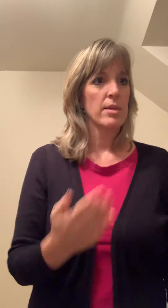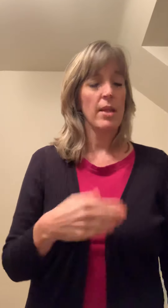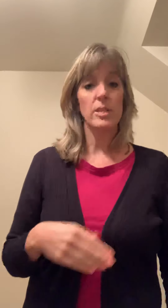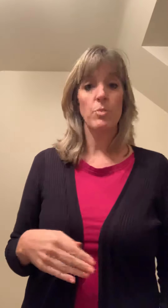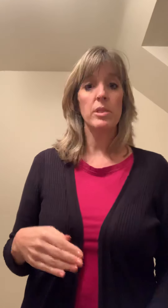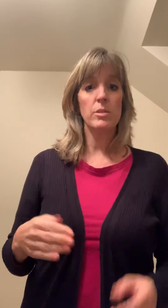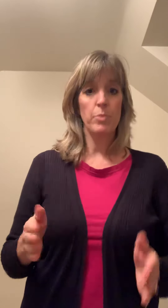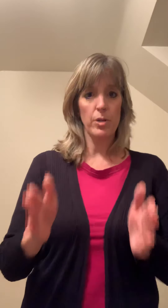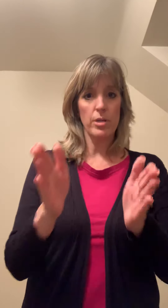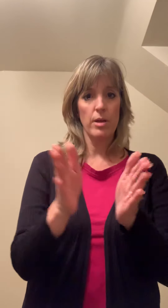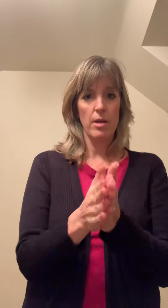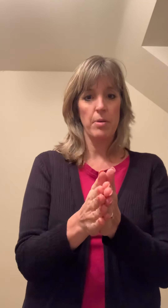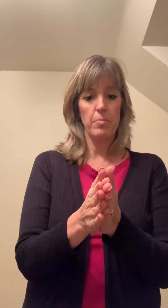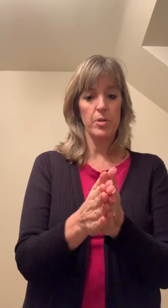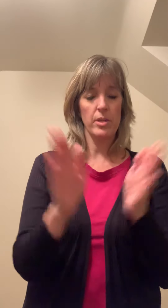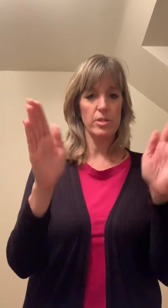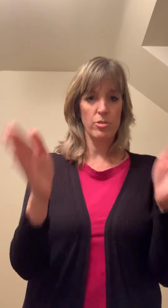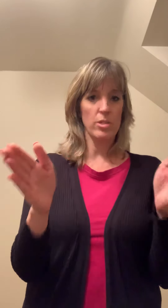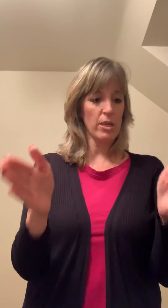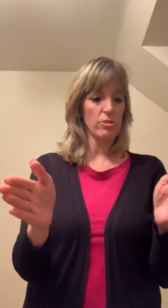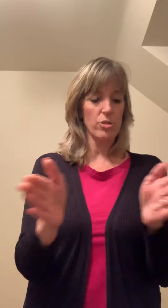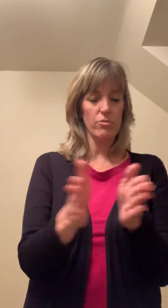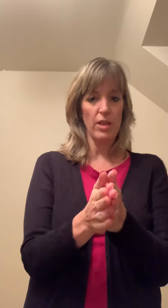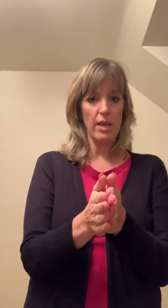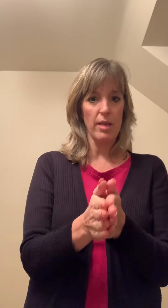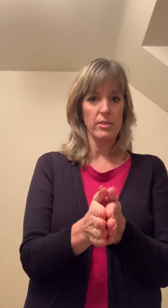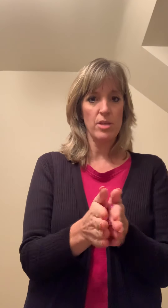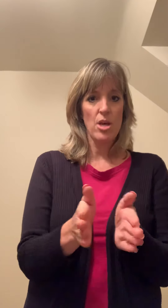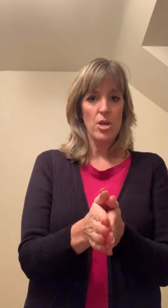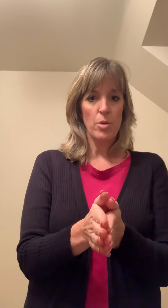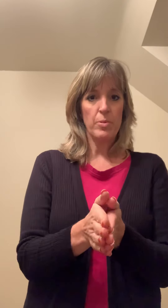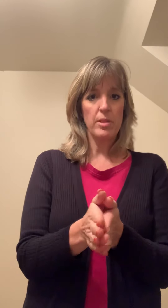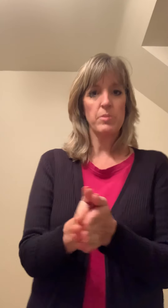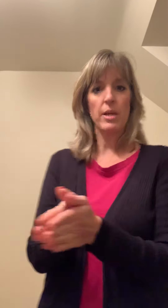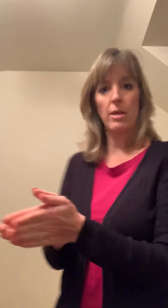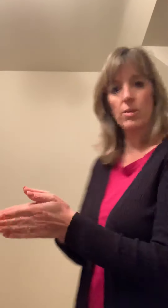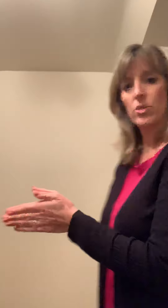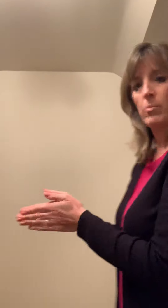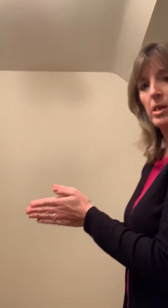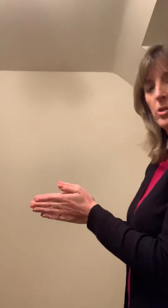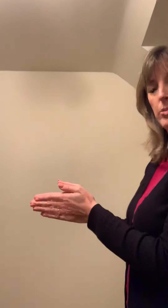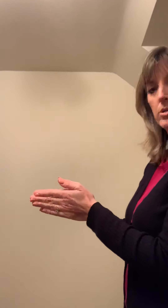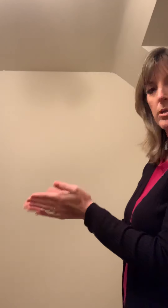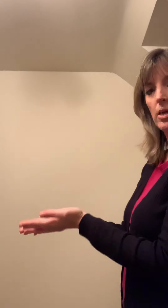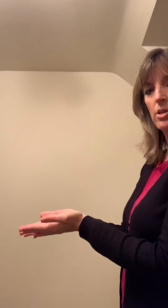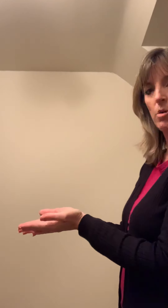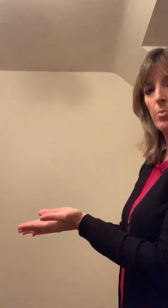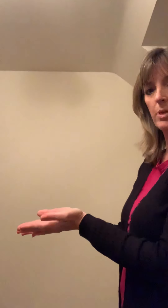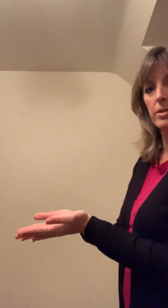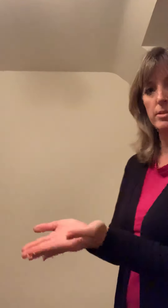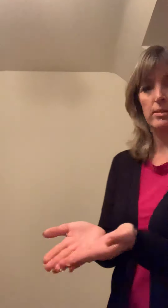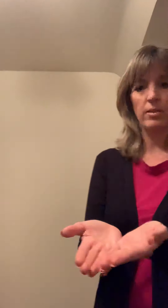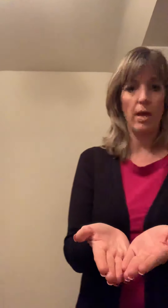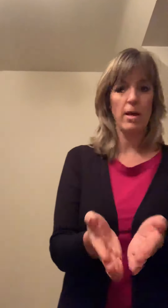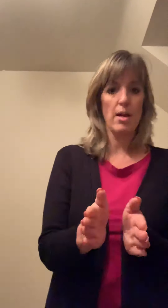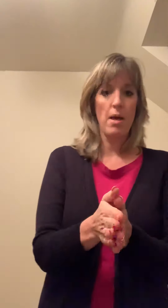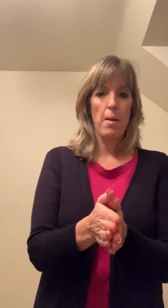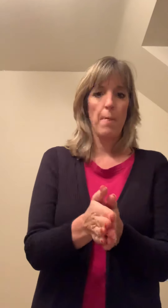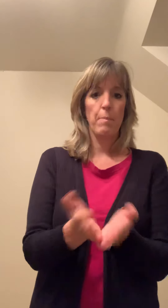next one is book. Book is you take your two flat hands, you put them together, you make your book, and you open it. Okay.